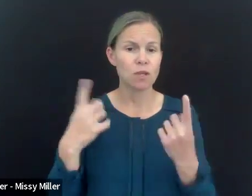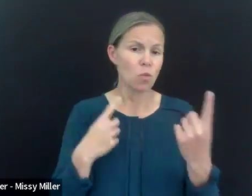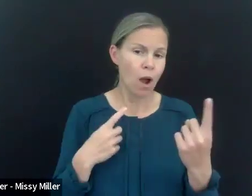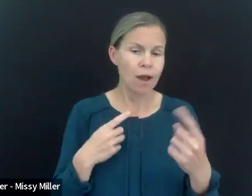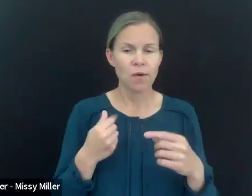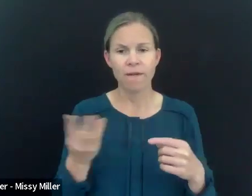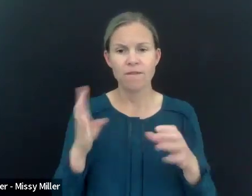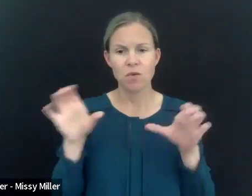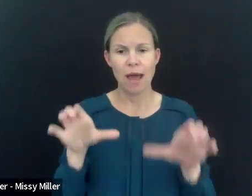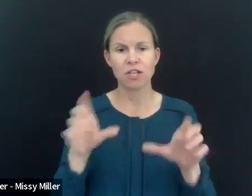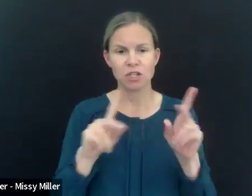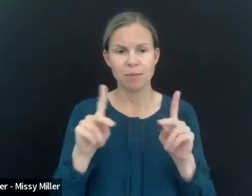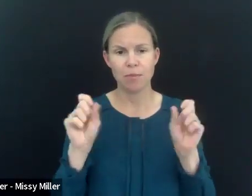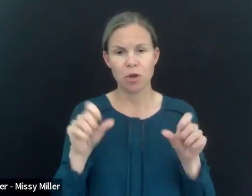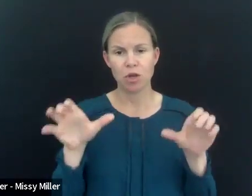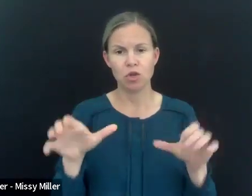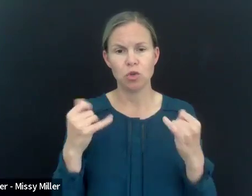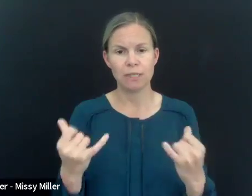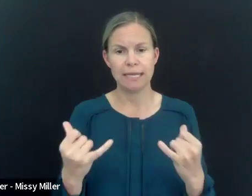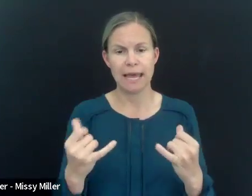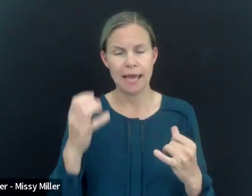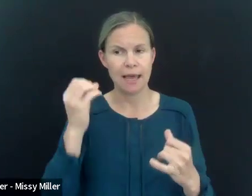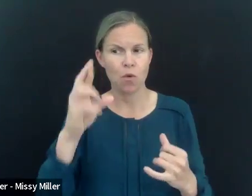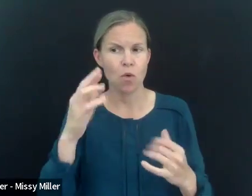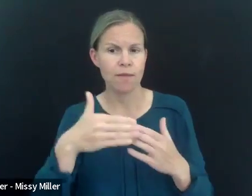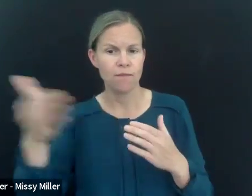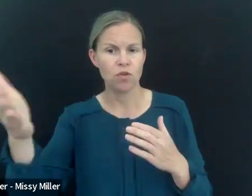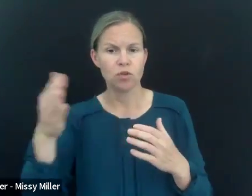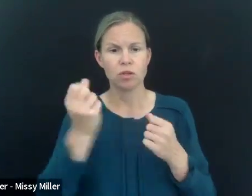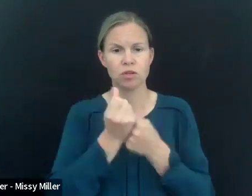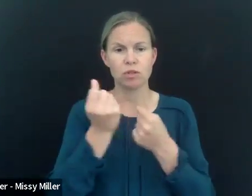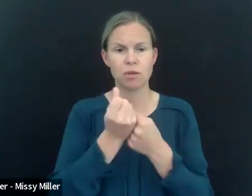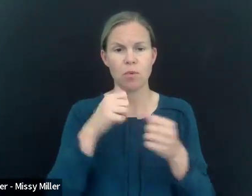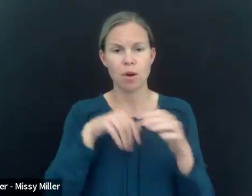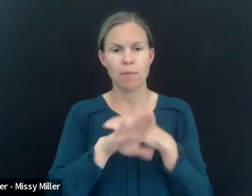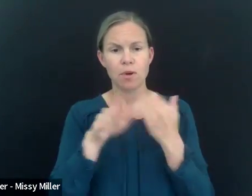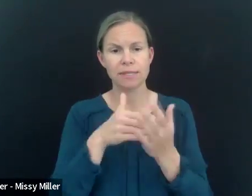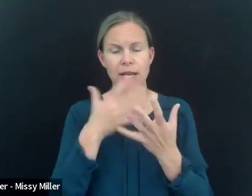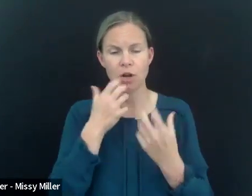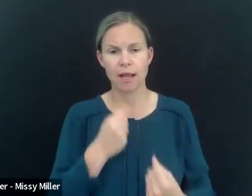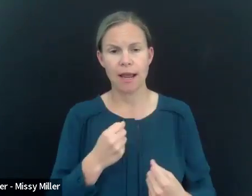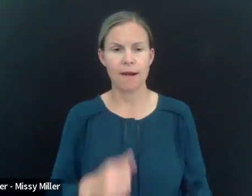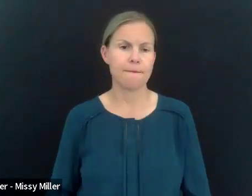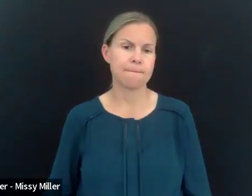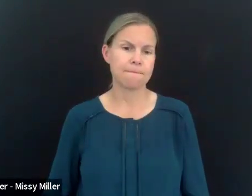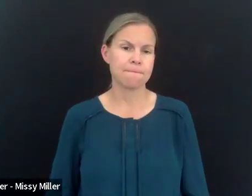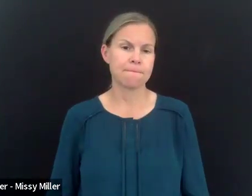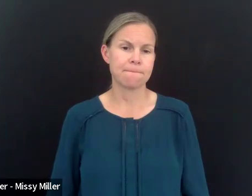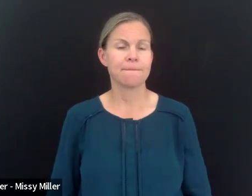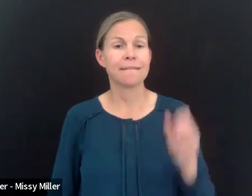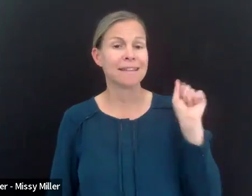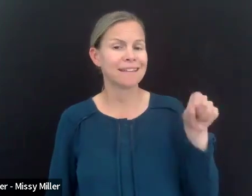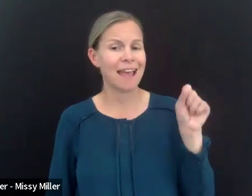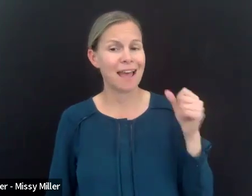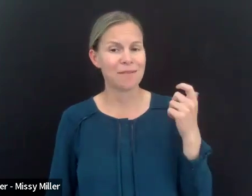could take today in the future to support the growth of birth center care? Yeah, I hate to be that person to